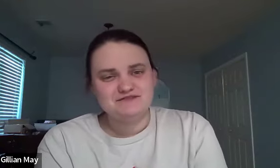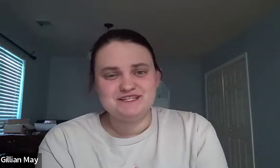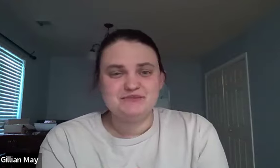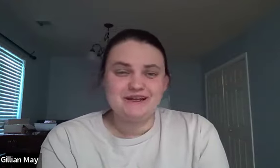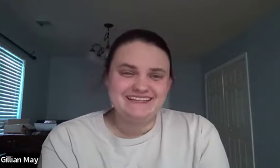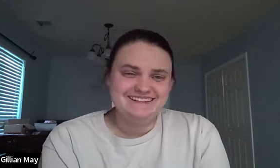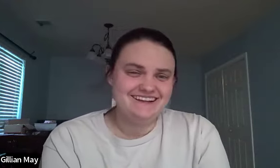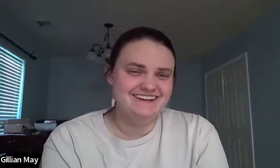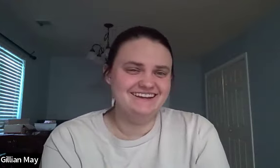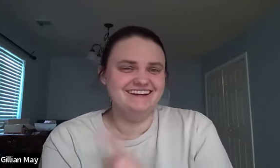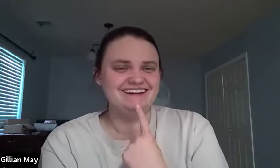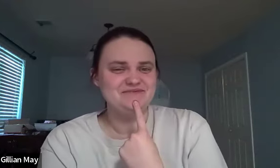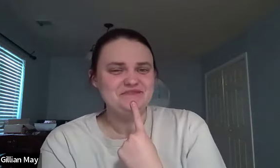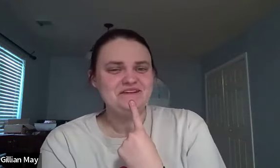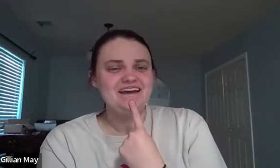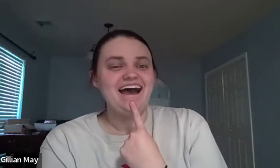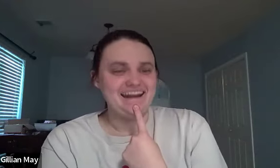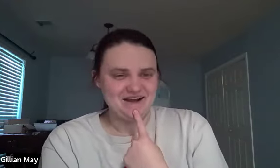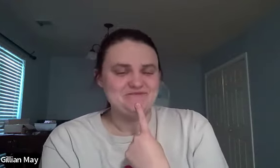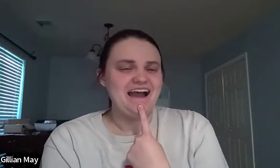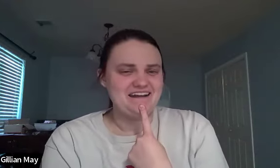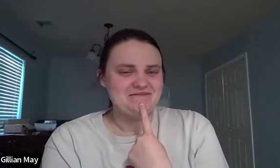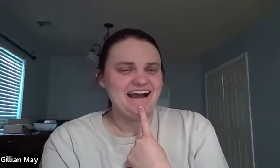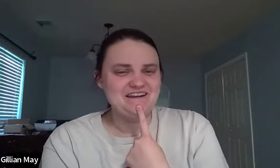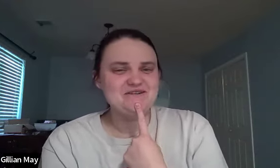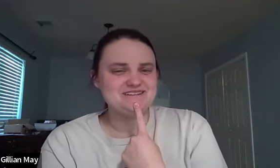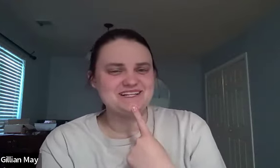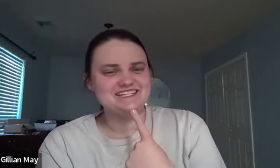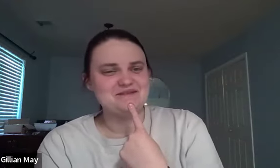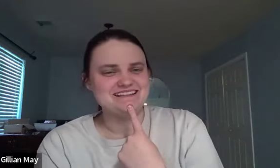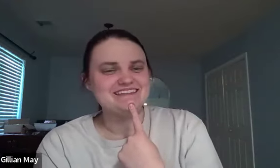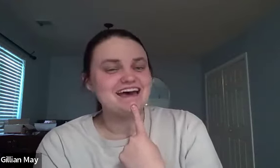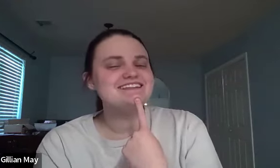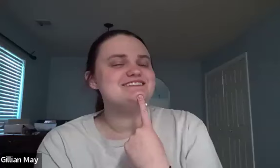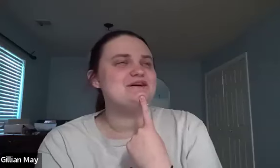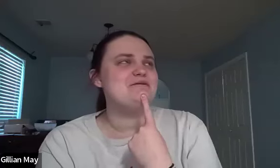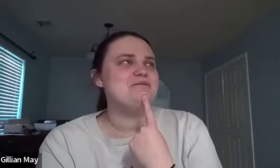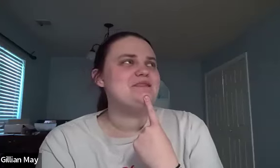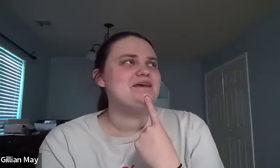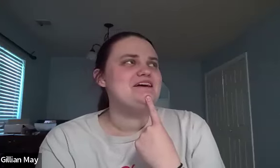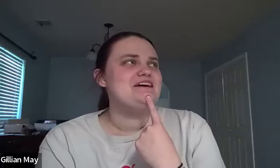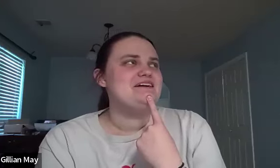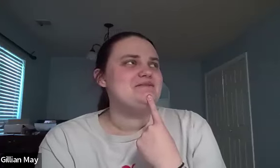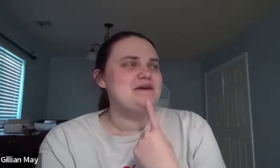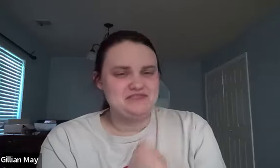for disappointed. I know. I knew I was going to get y'all when I said that. So with